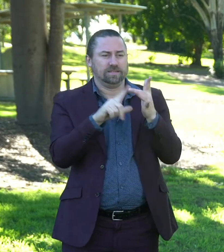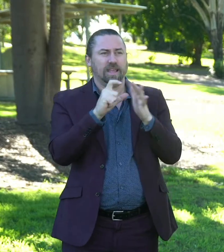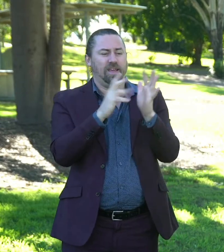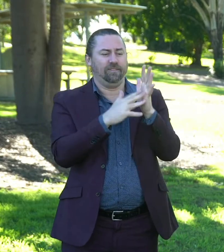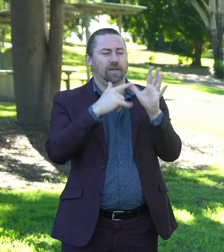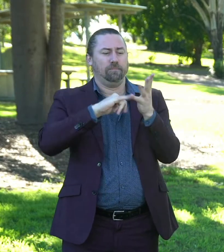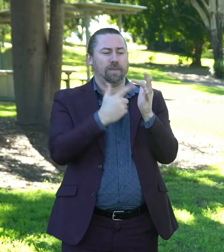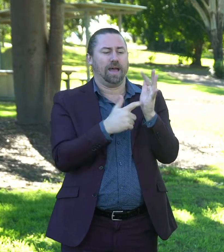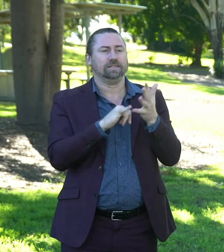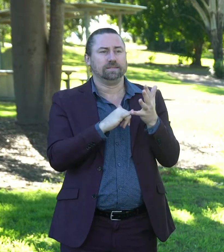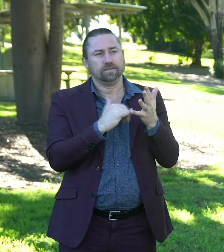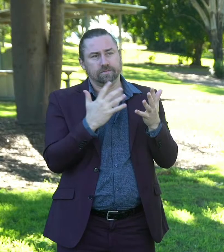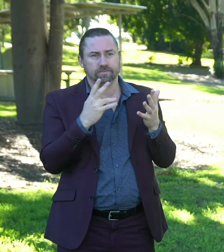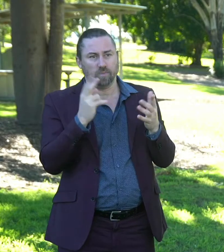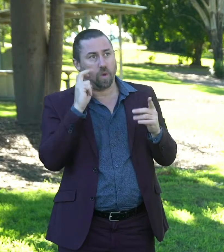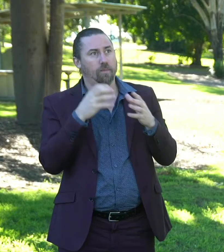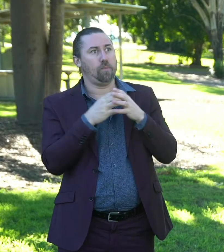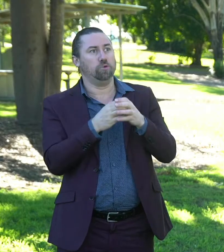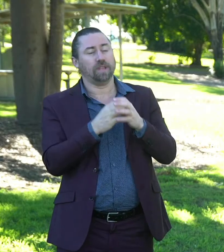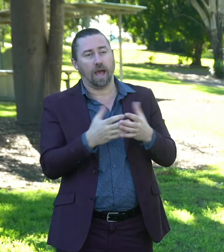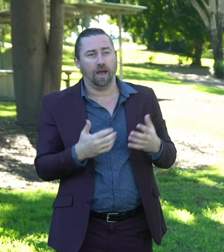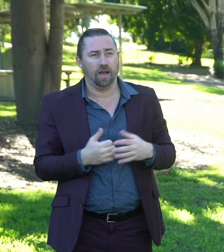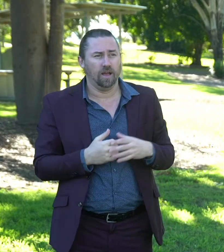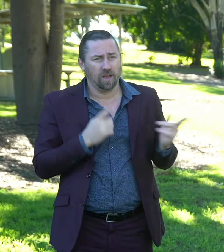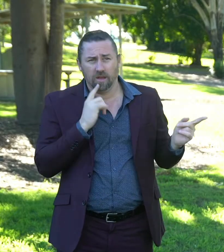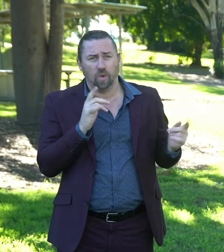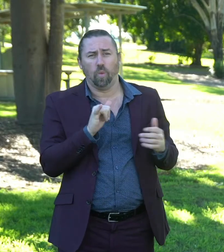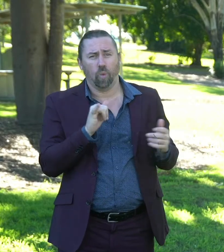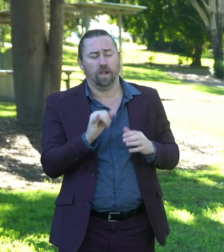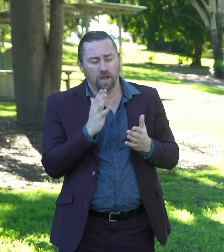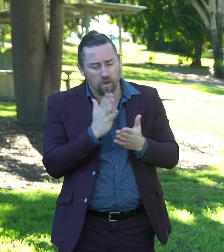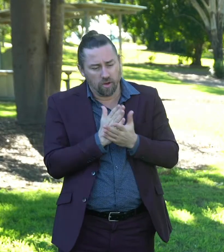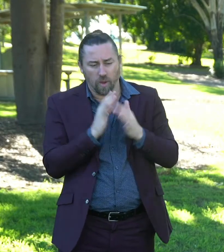the Yeah, thank you. An absolute tragedy.